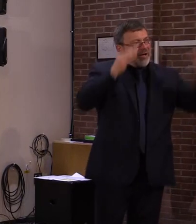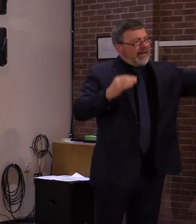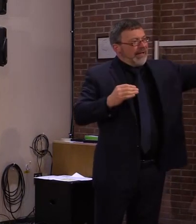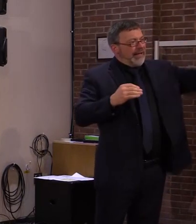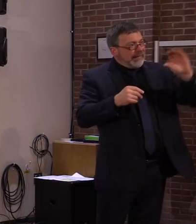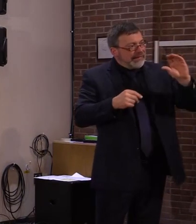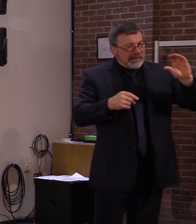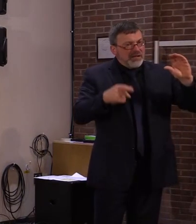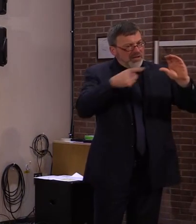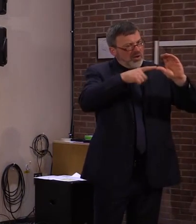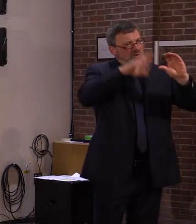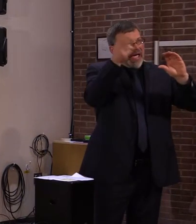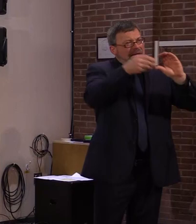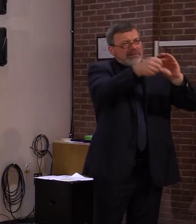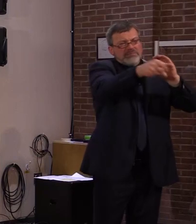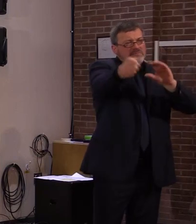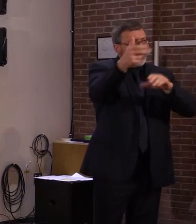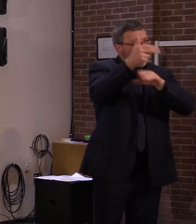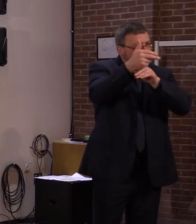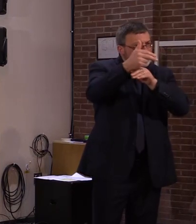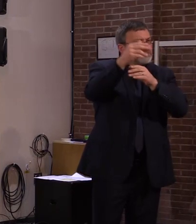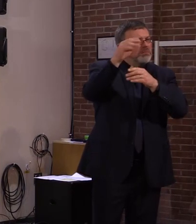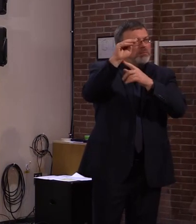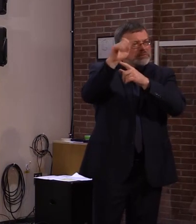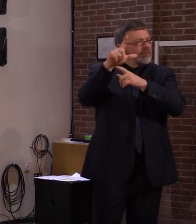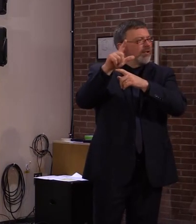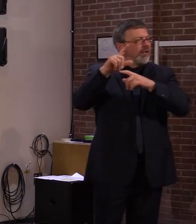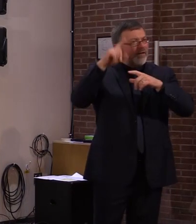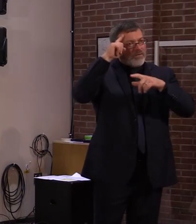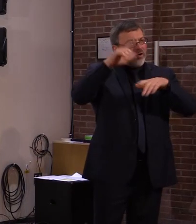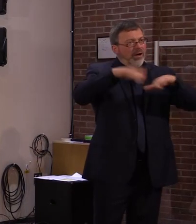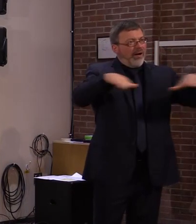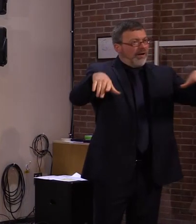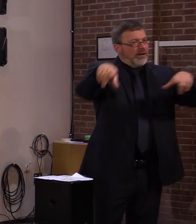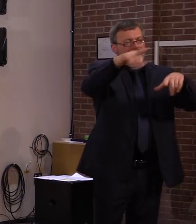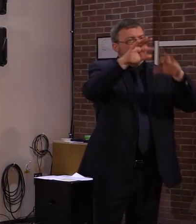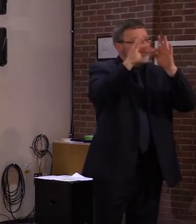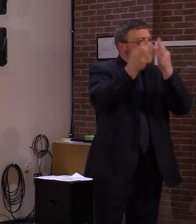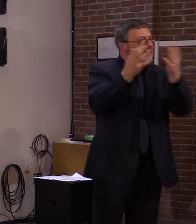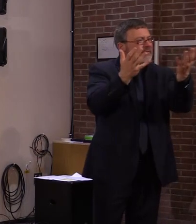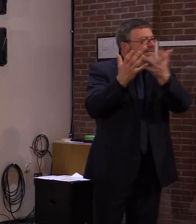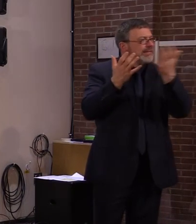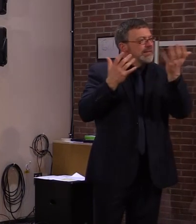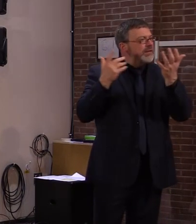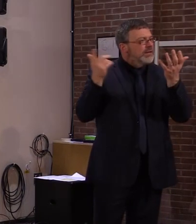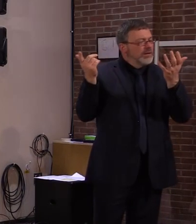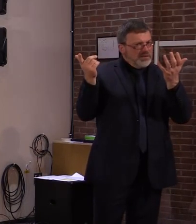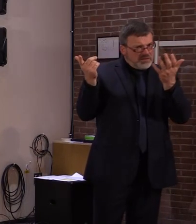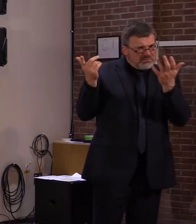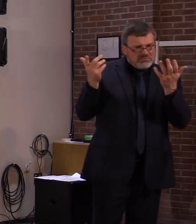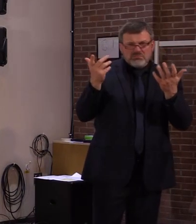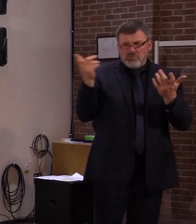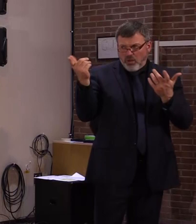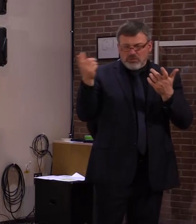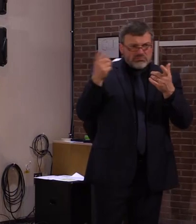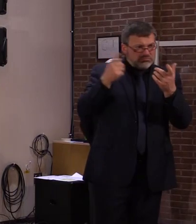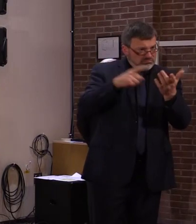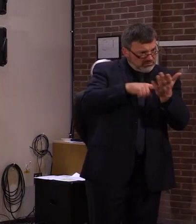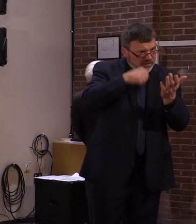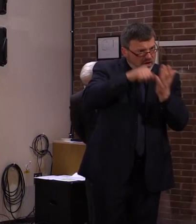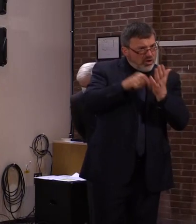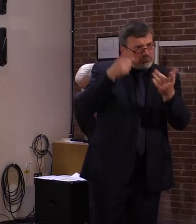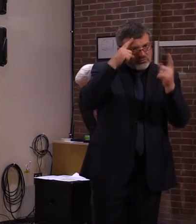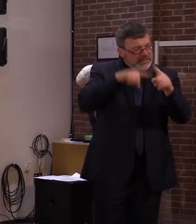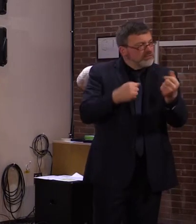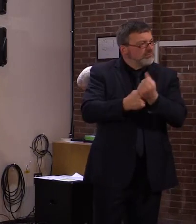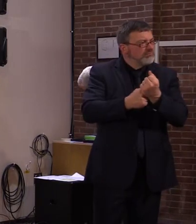leave people outside. Could you address that directly? Yeah, I just don't believe that's the case. We do have a program. We are